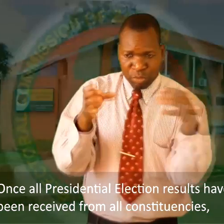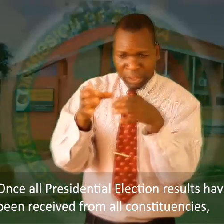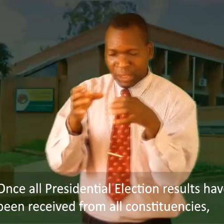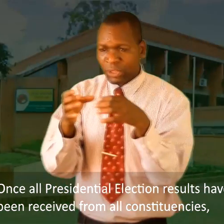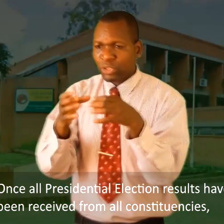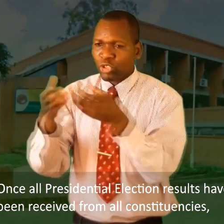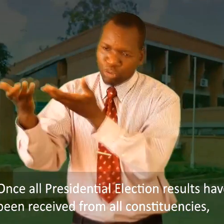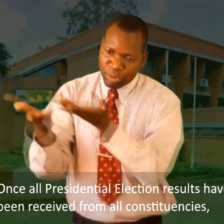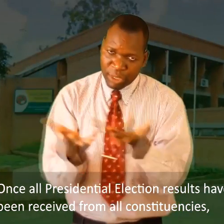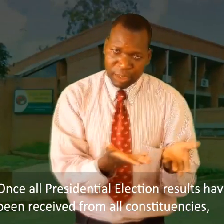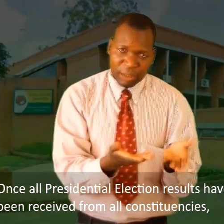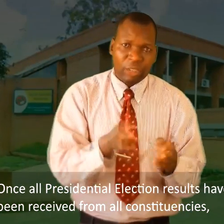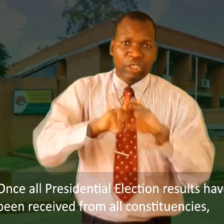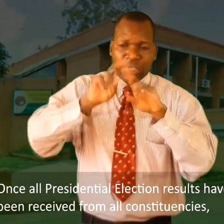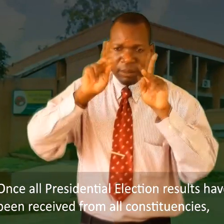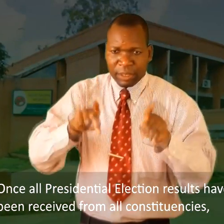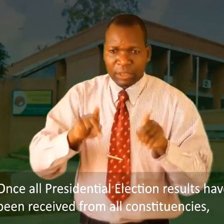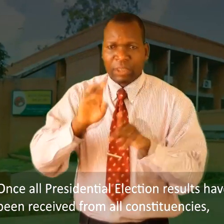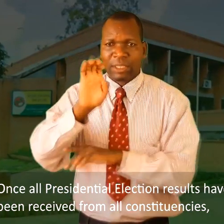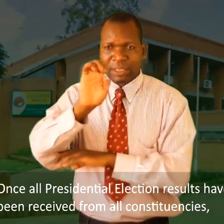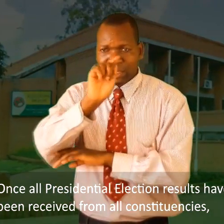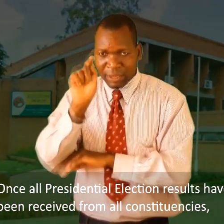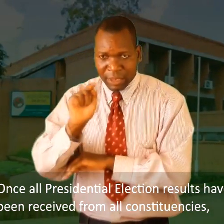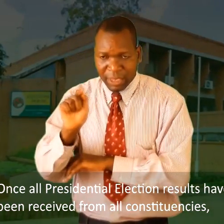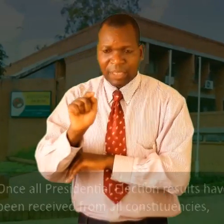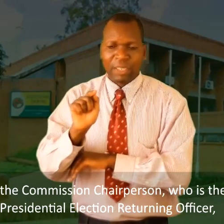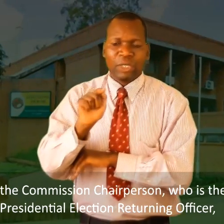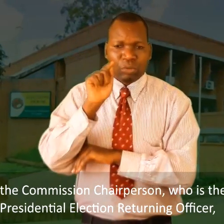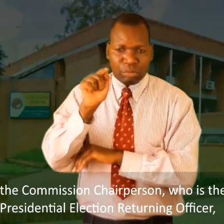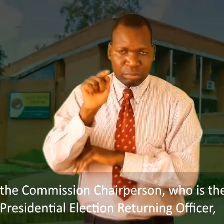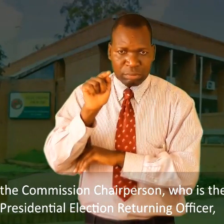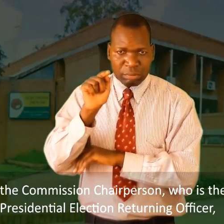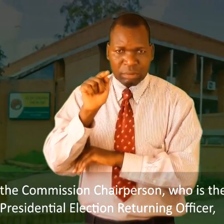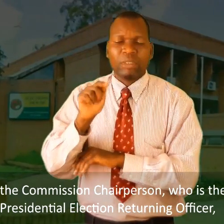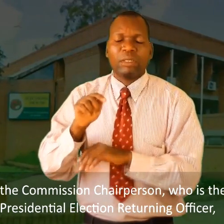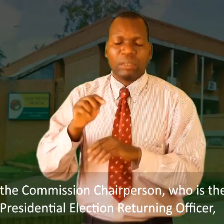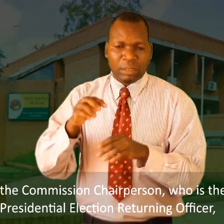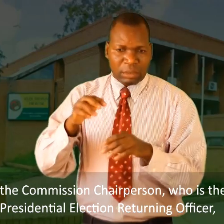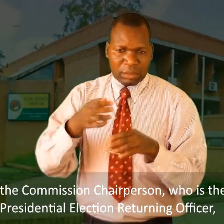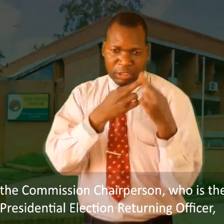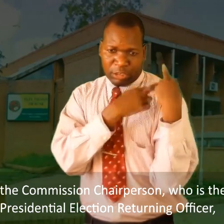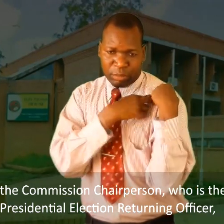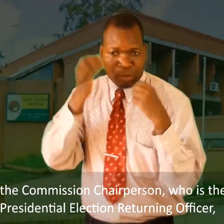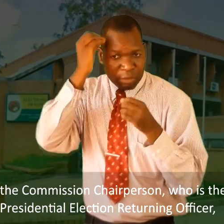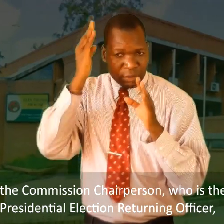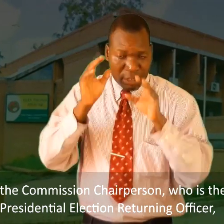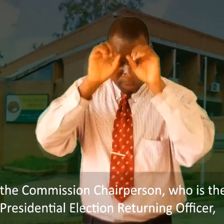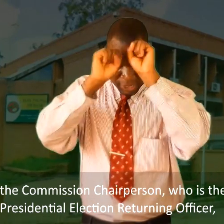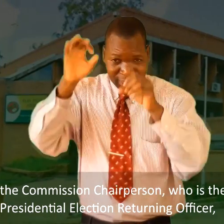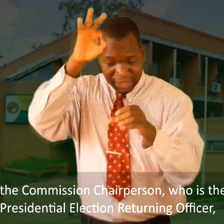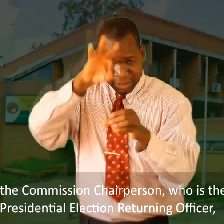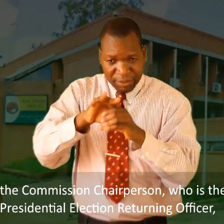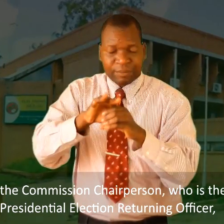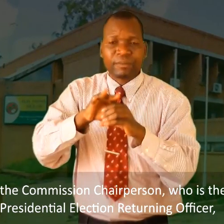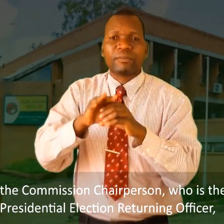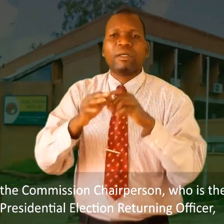received from all constituencies, the Commission Chairperson, who is a presidential election returning officer,